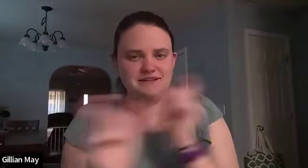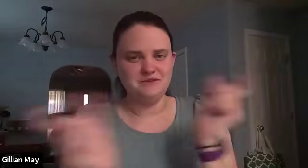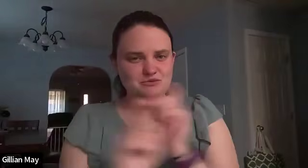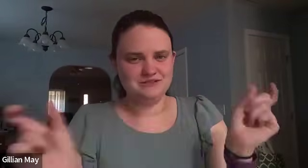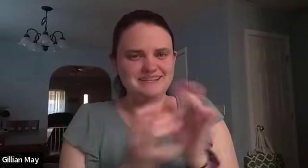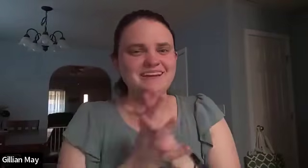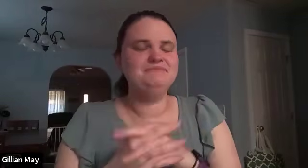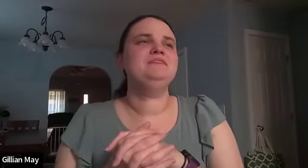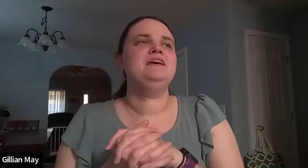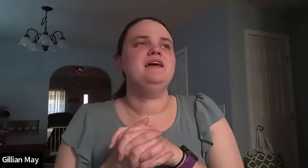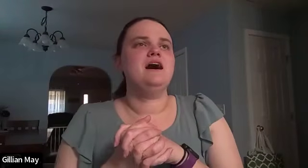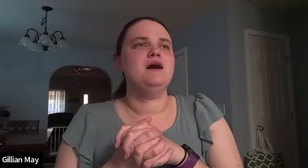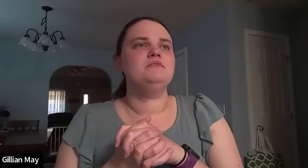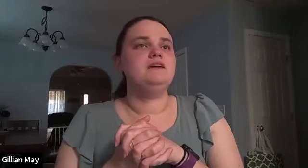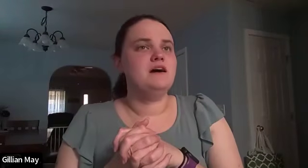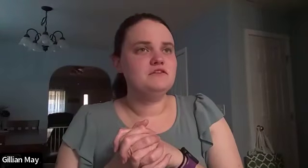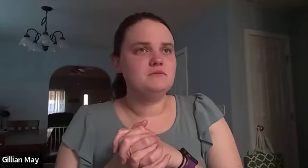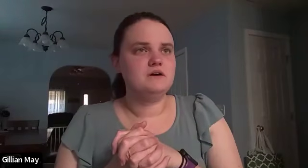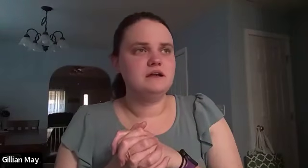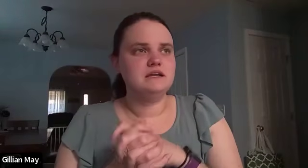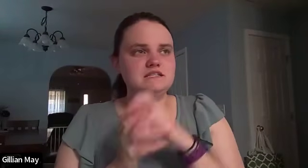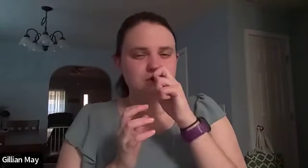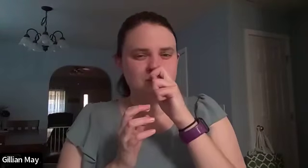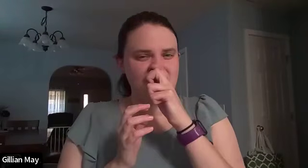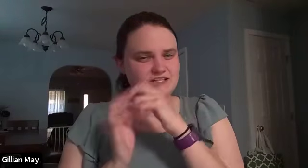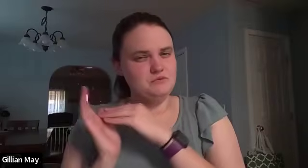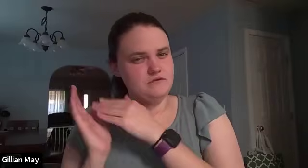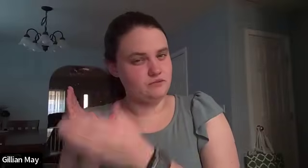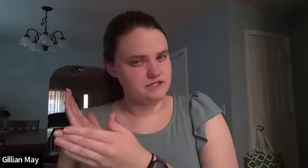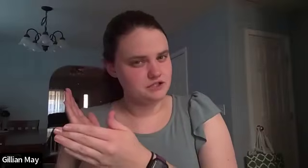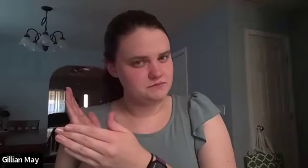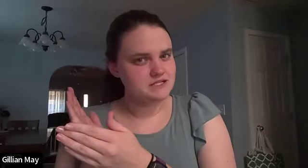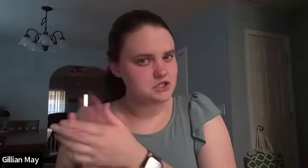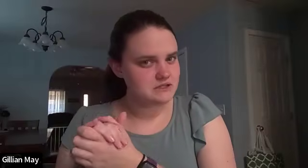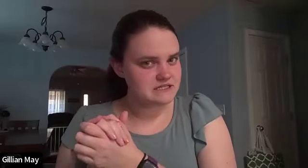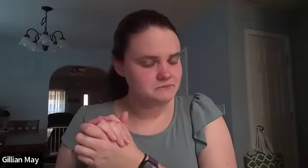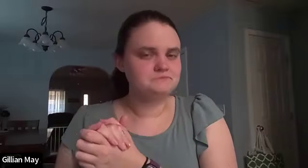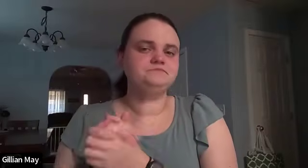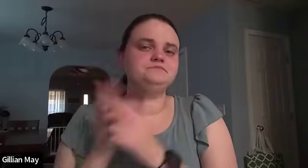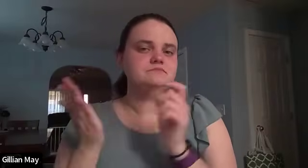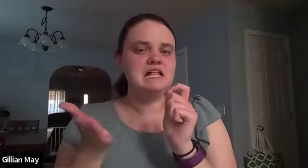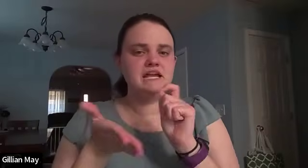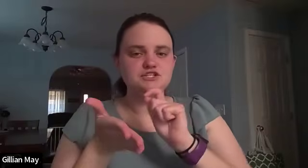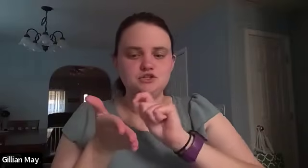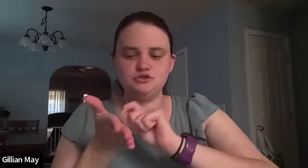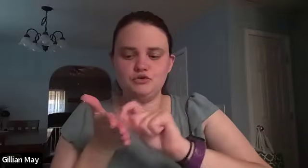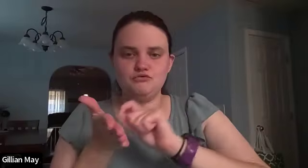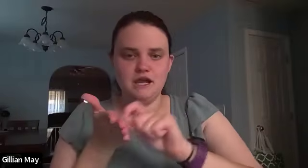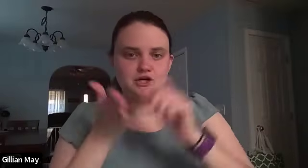flip those words. The other one is if you kind of do more of a research-based journalism. And so you'll go